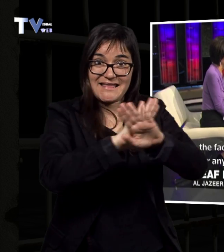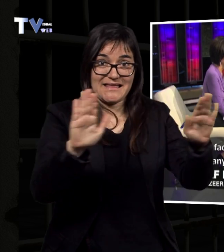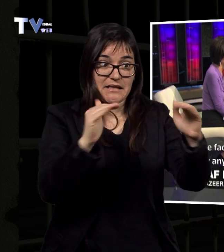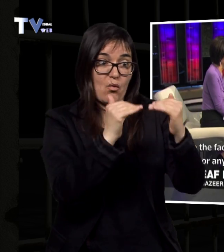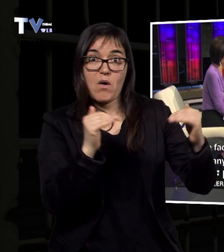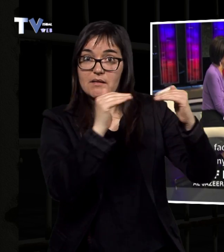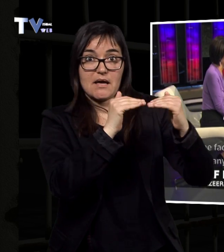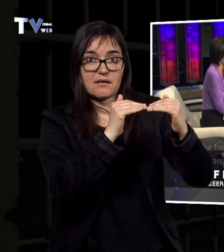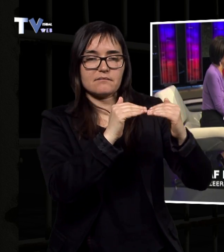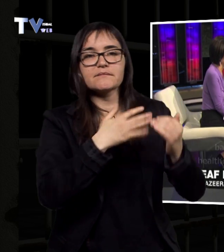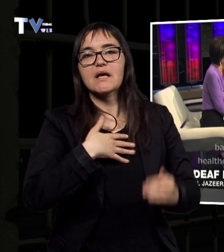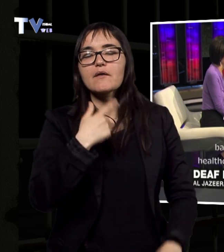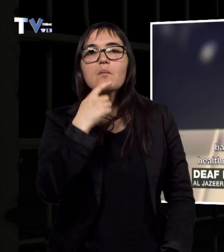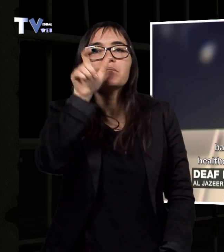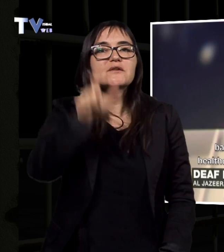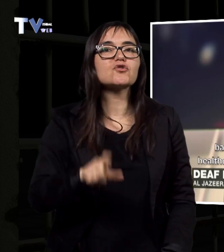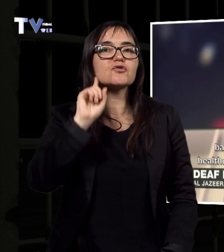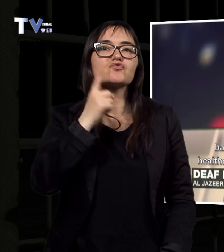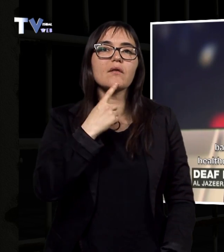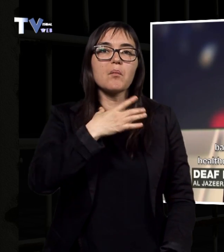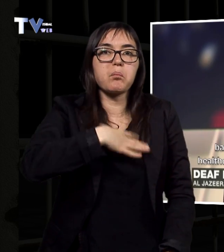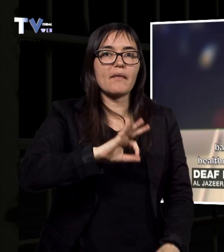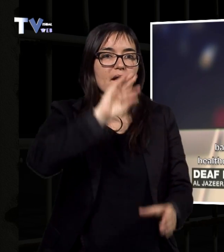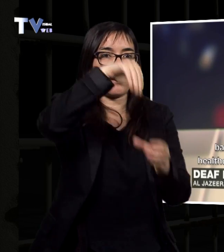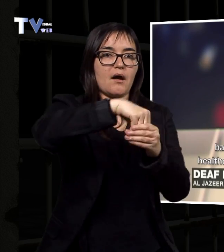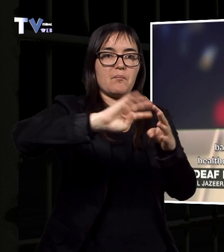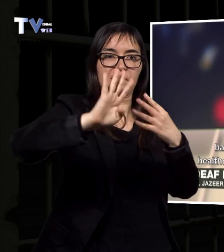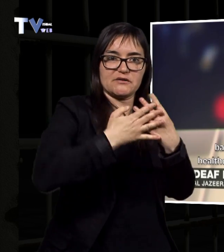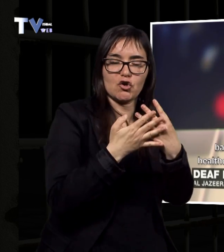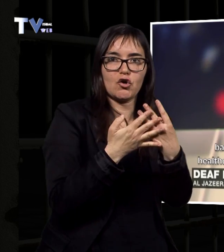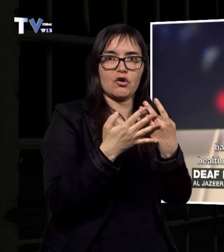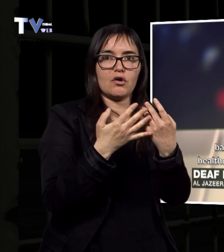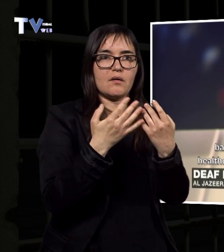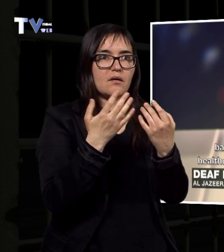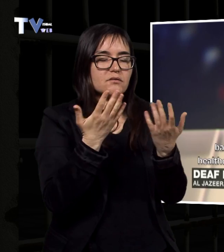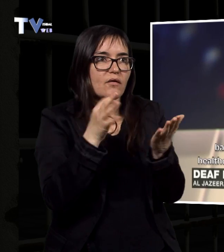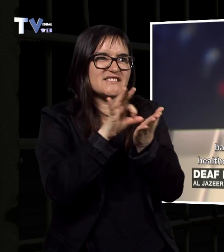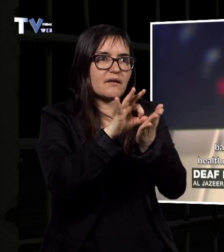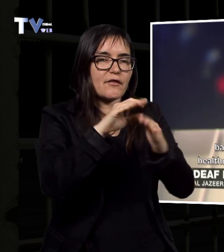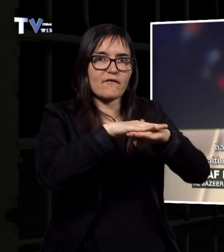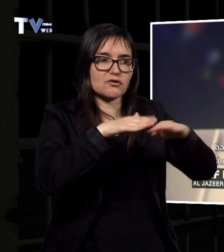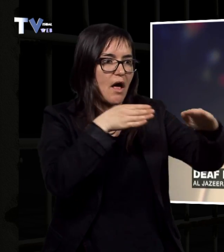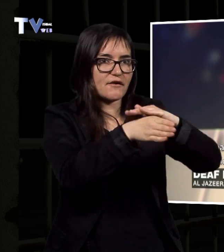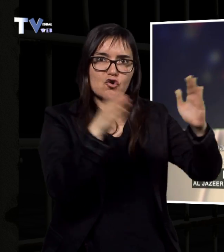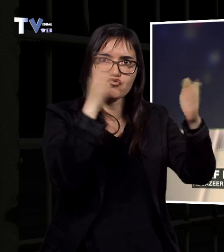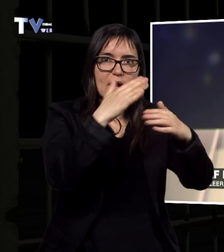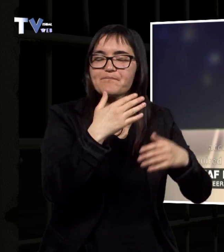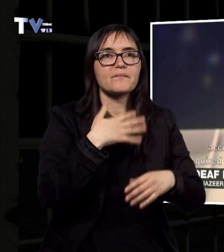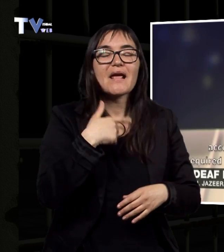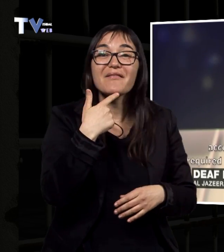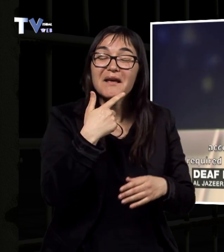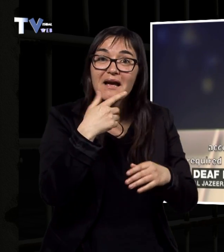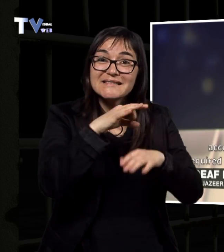disabled person, go into a prison and not receive access to basic services, we're talking medical, healthcare services, mental health